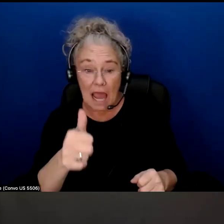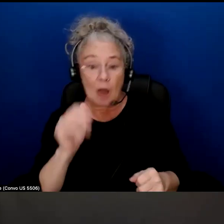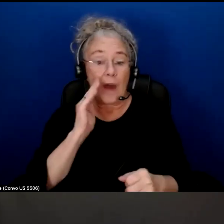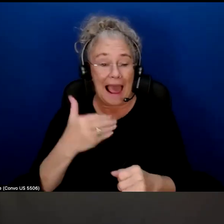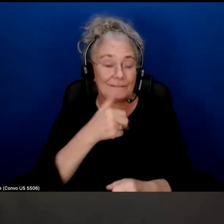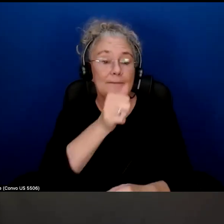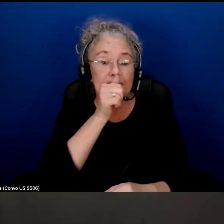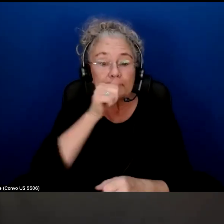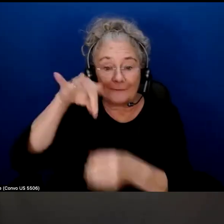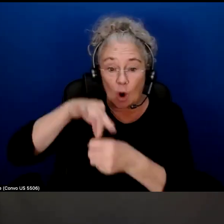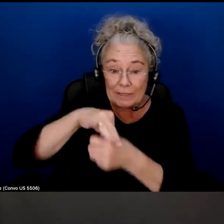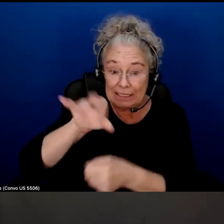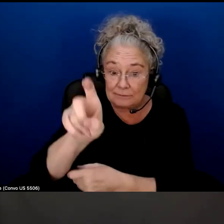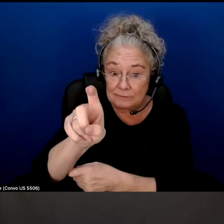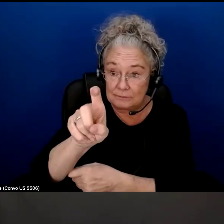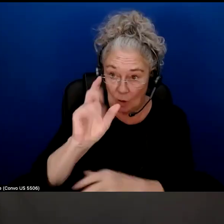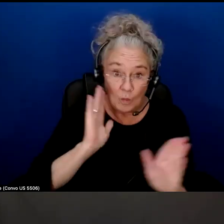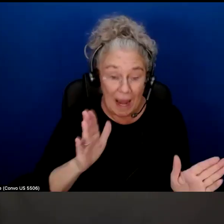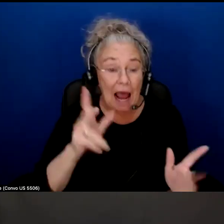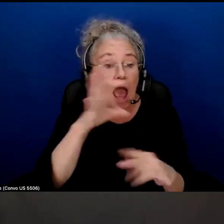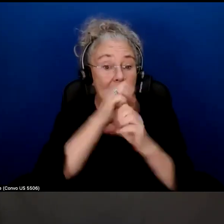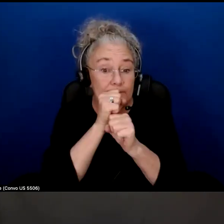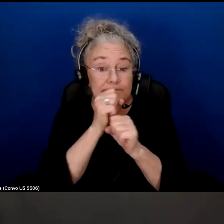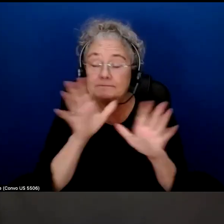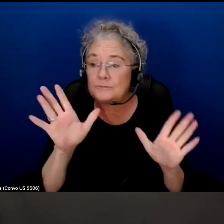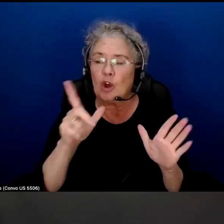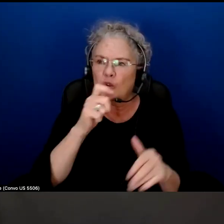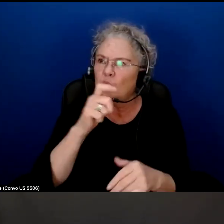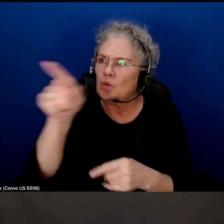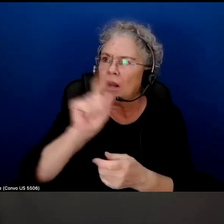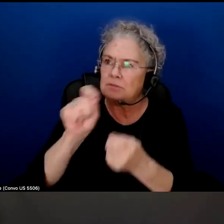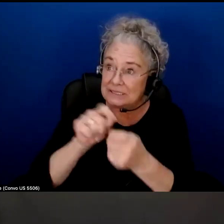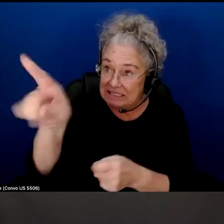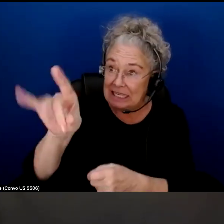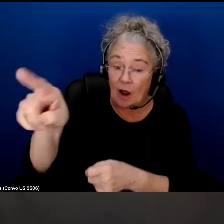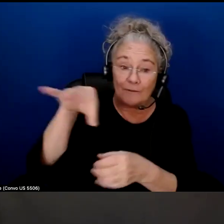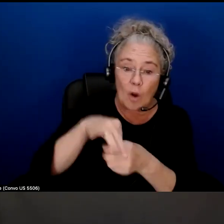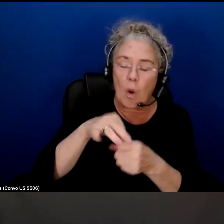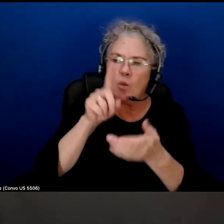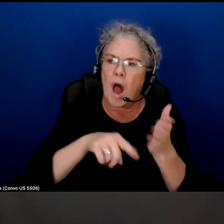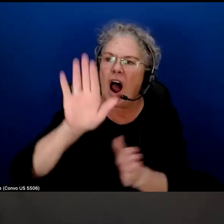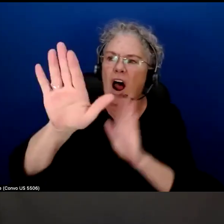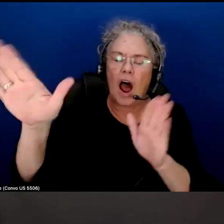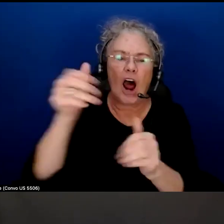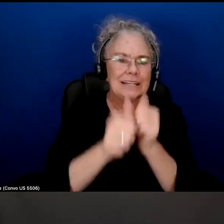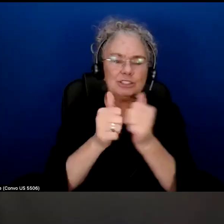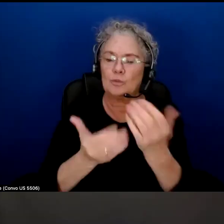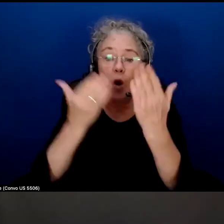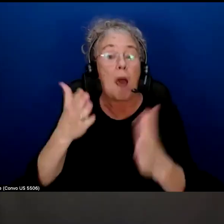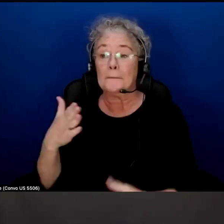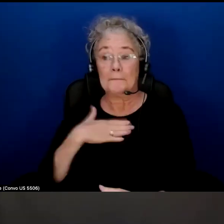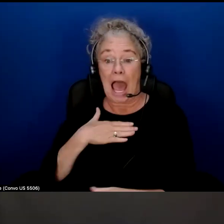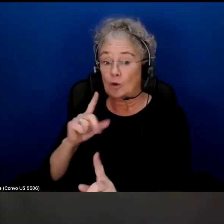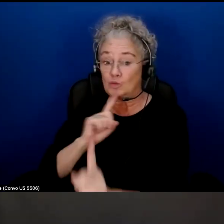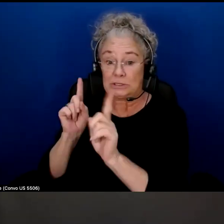voting. So whether or not we would know who specifically voted what on each proposal. And my response